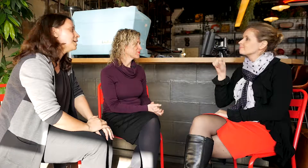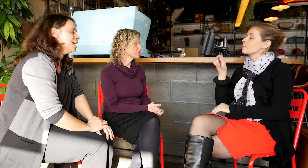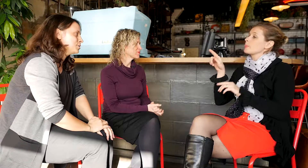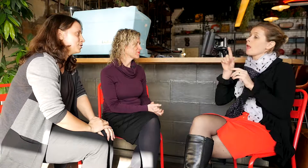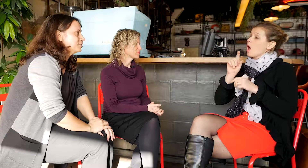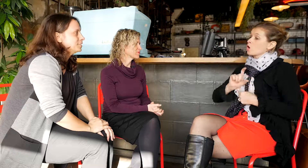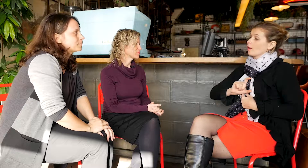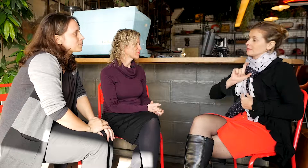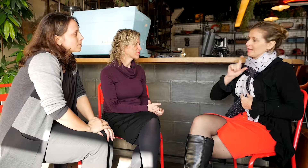Absolutely.